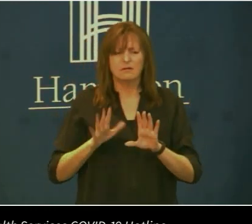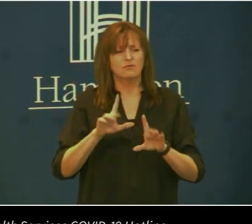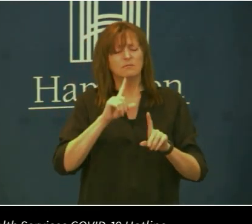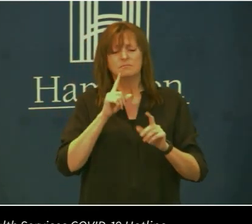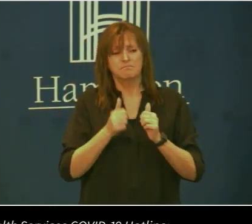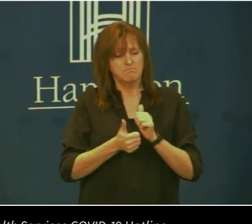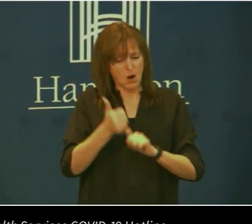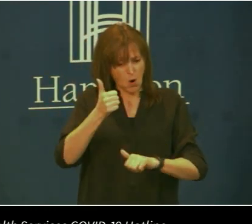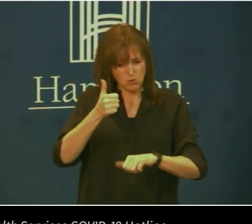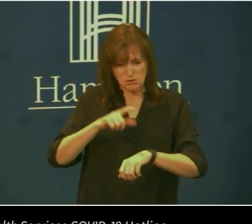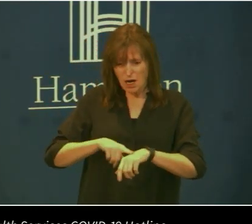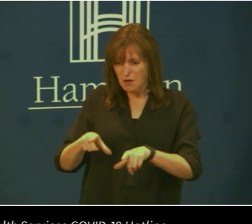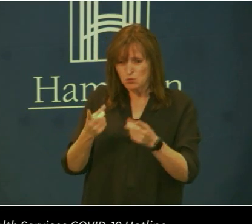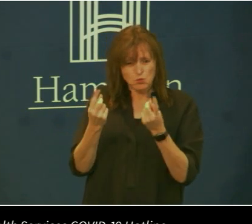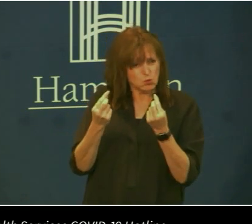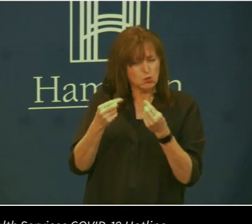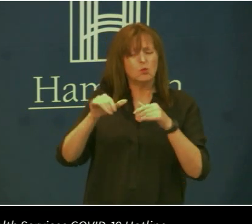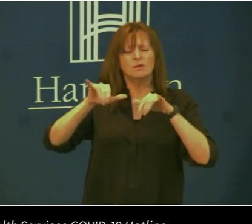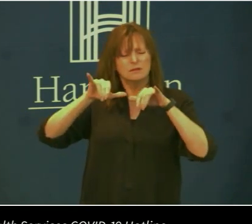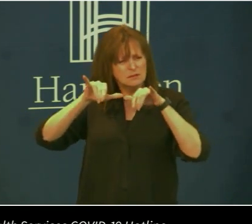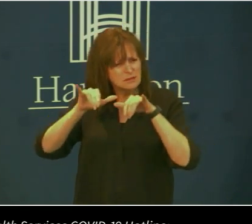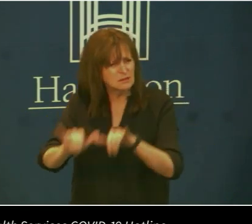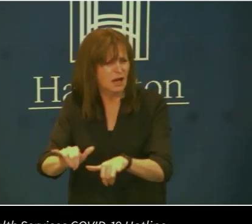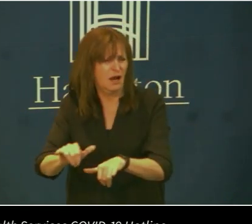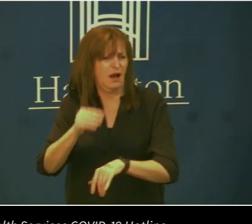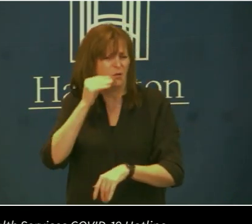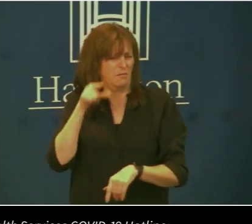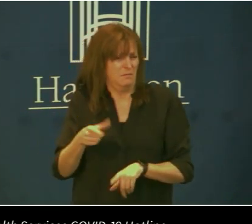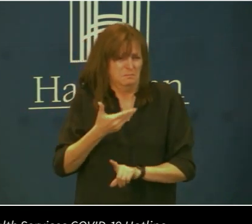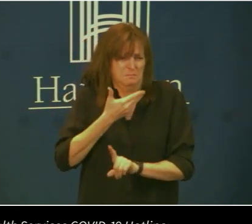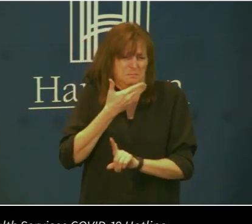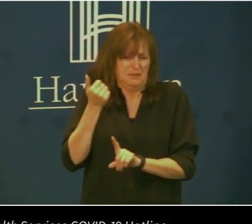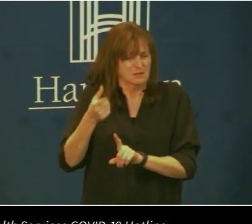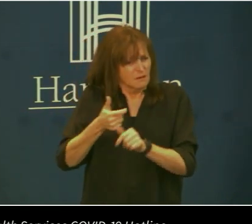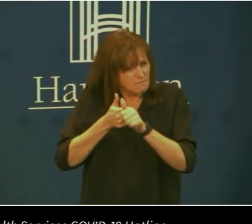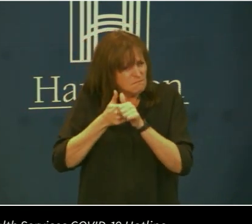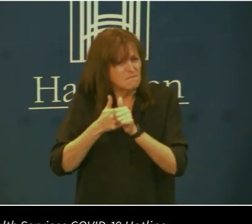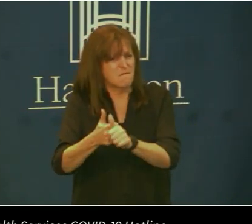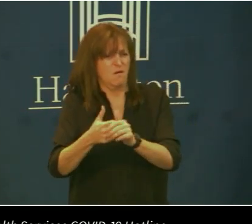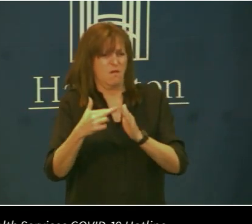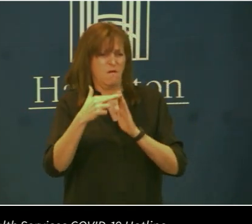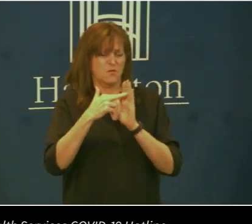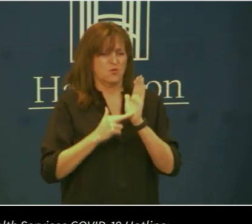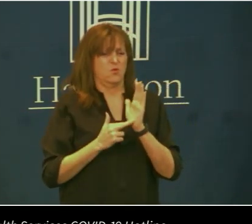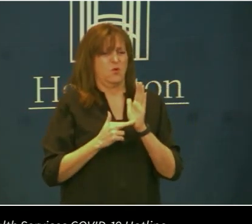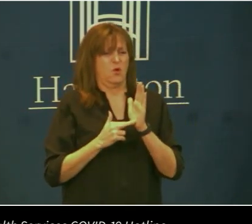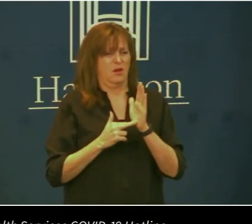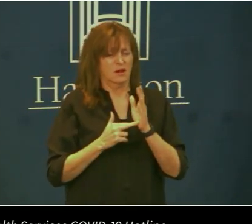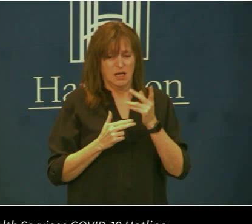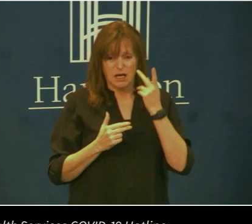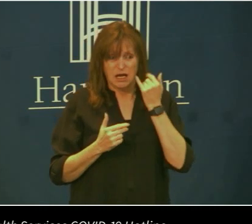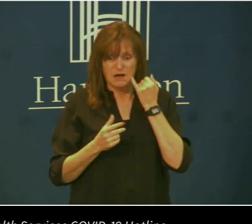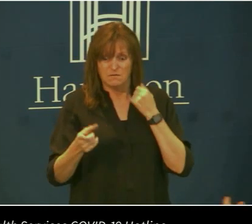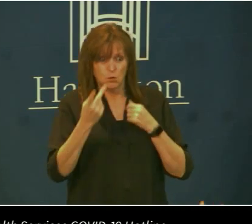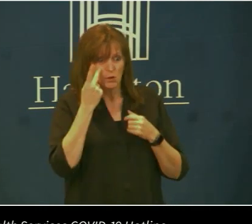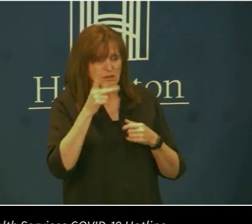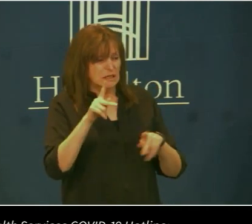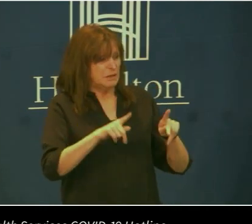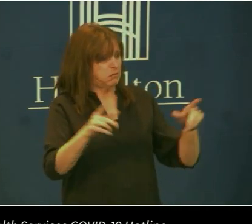to work through these issues. Again, if you see people at 50 or more gathering, you could call not 911, but